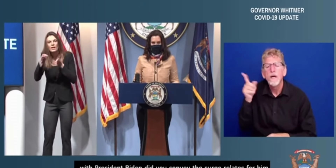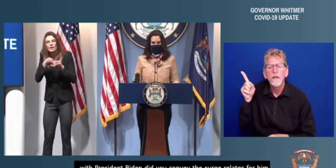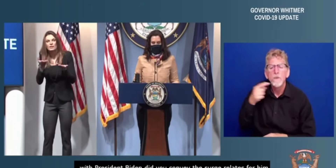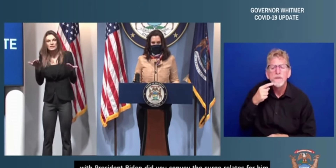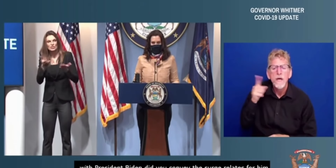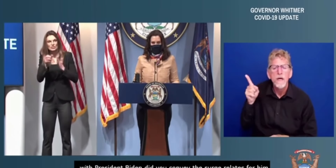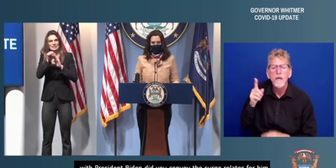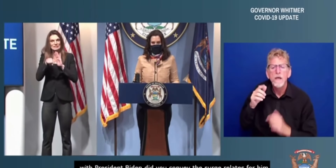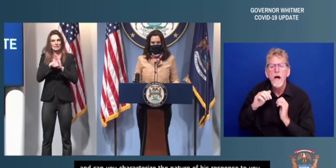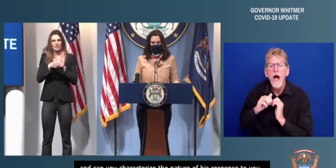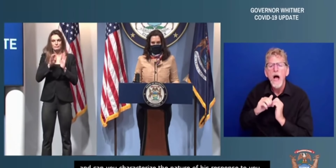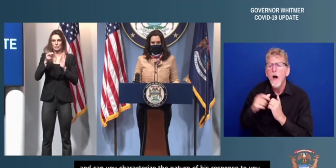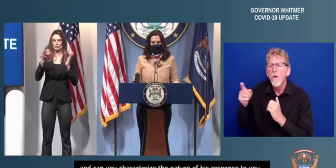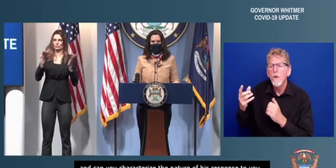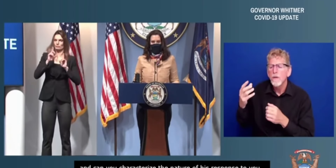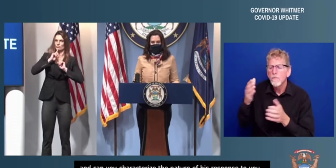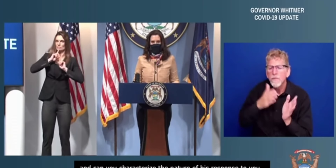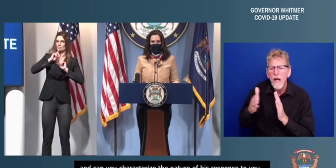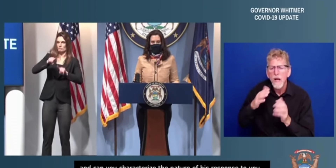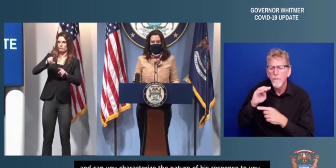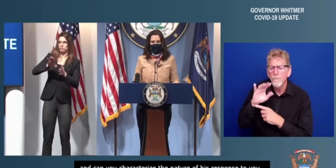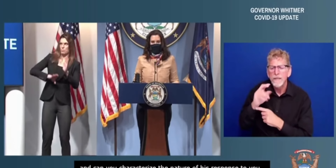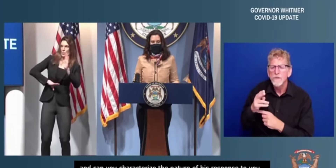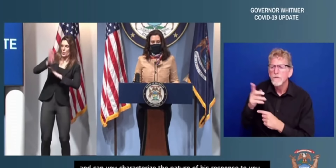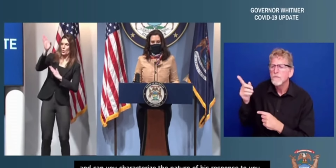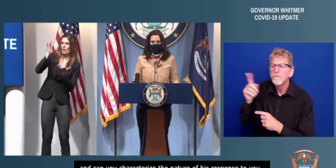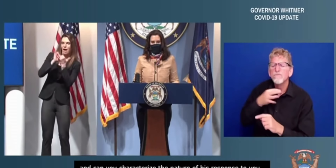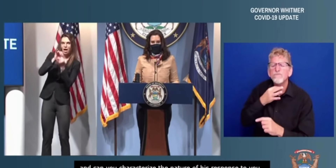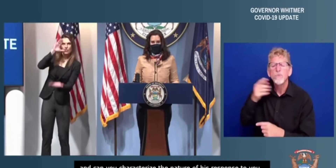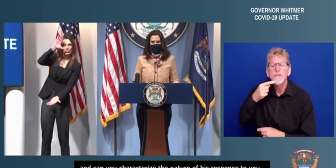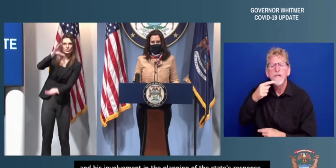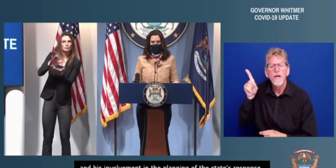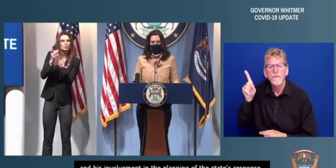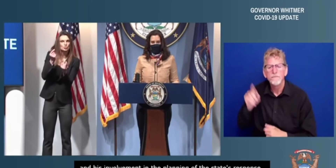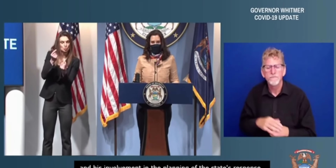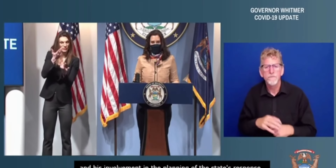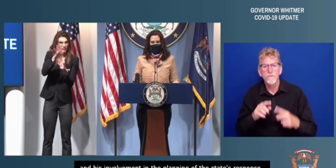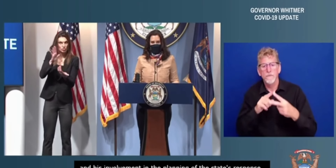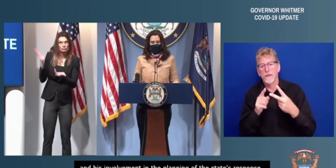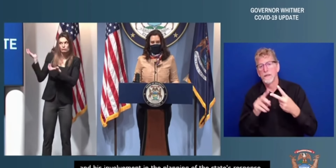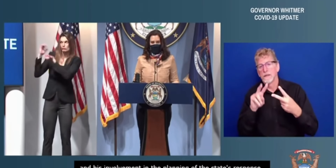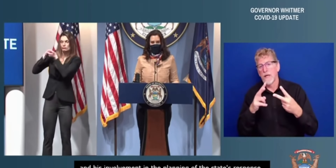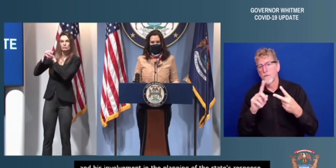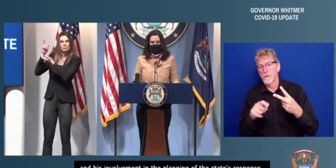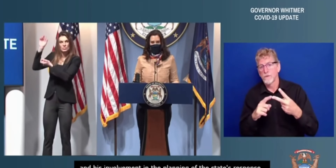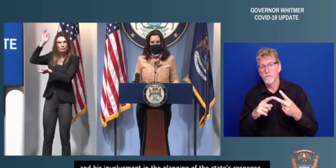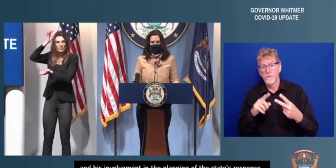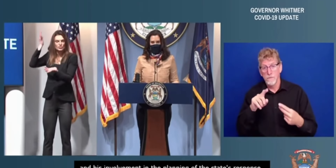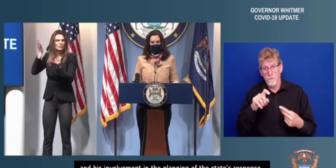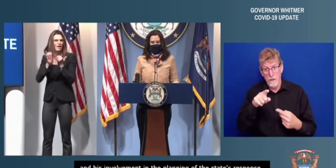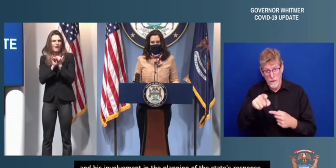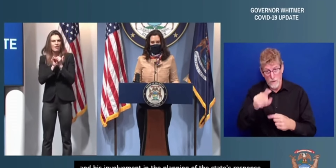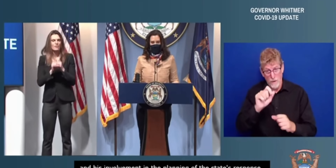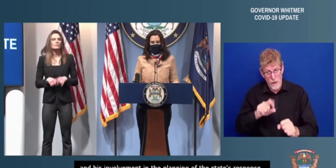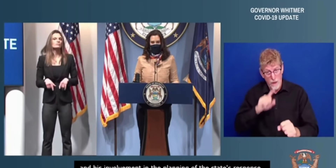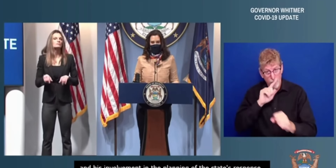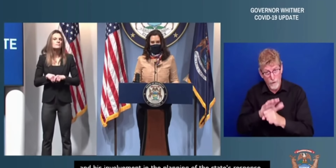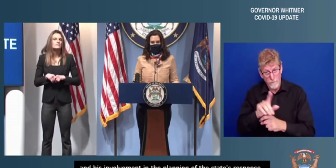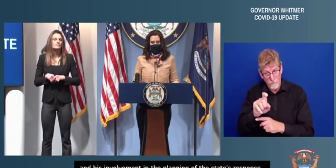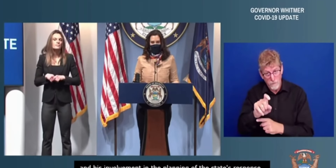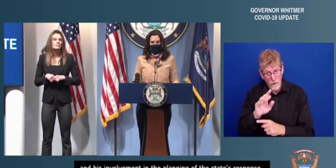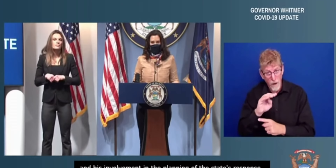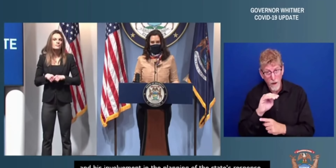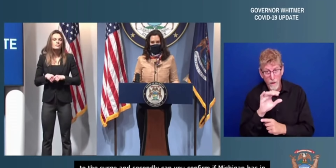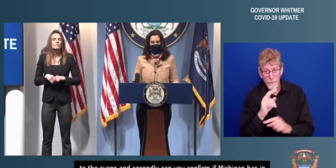state's response to this latest surge? And then secondly, can you confirm whether Michigan has in fact ordered 100% of